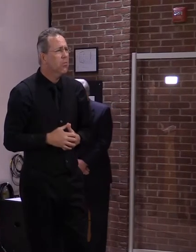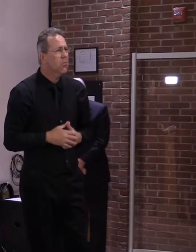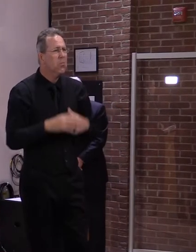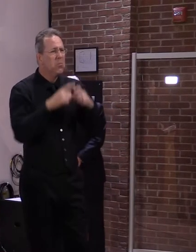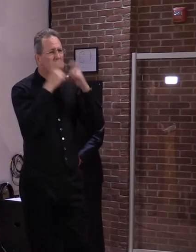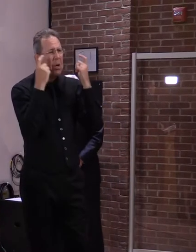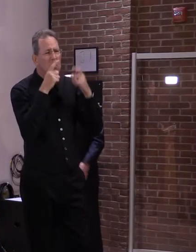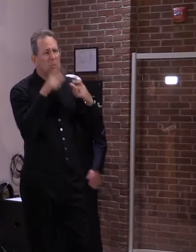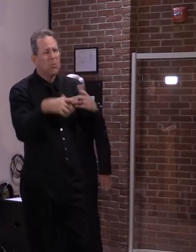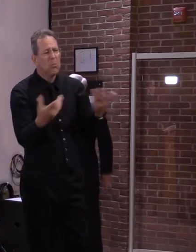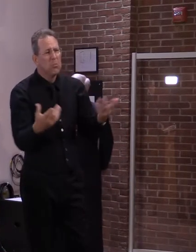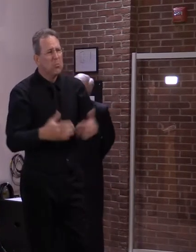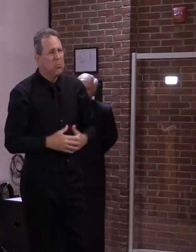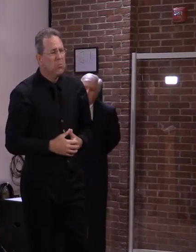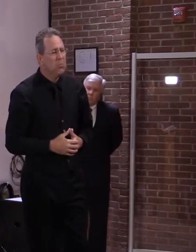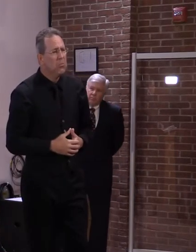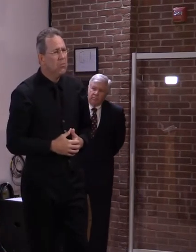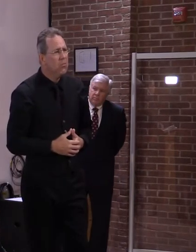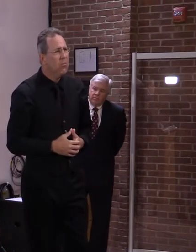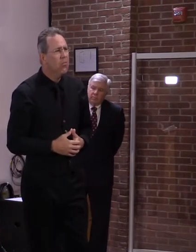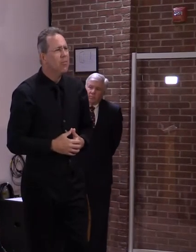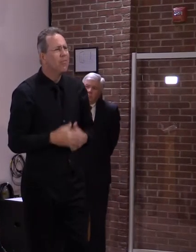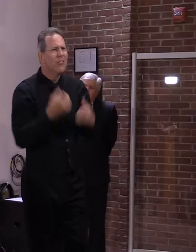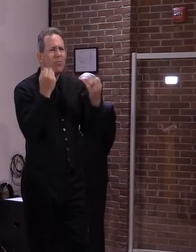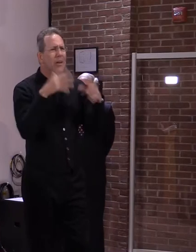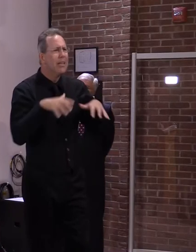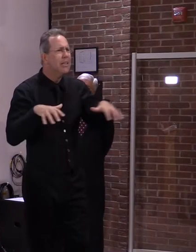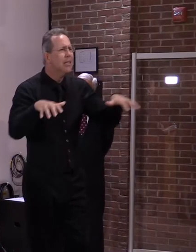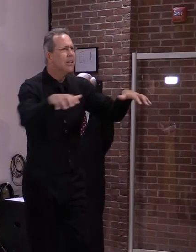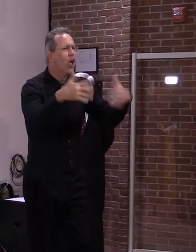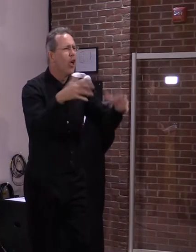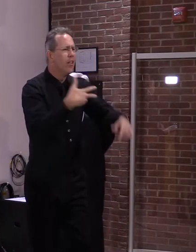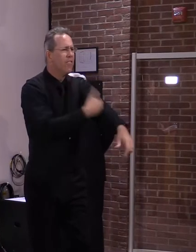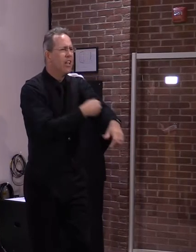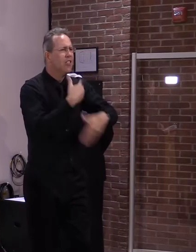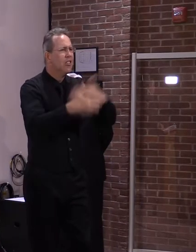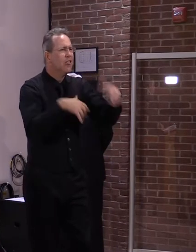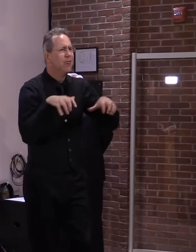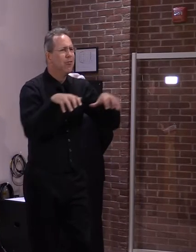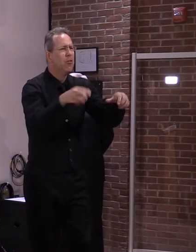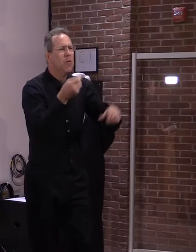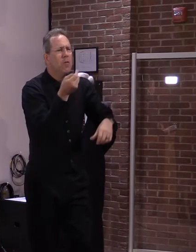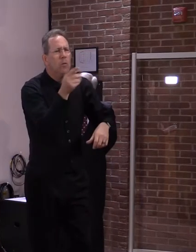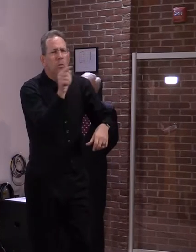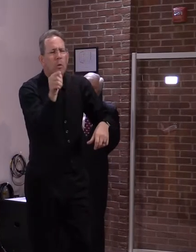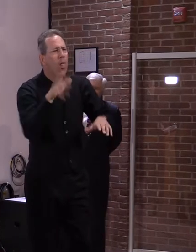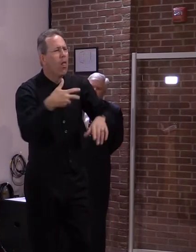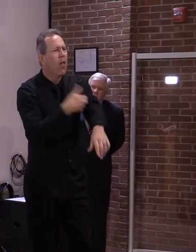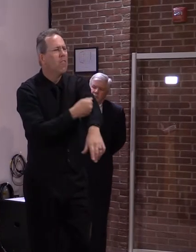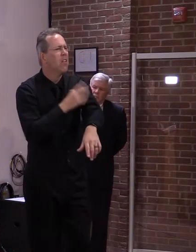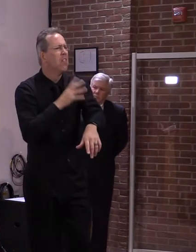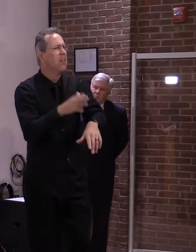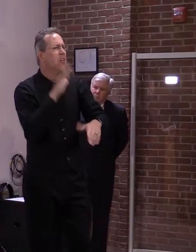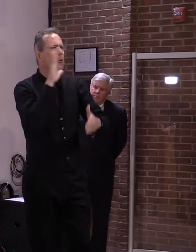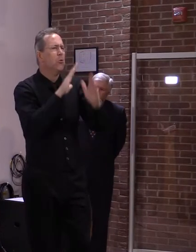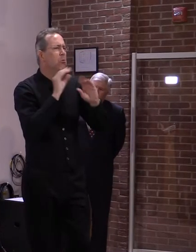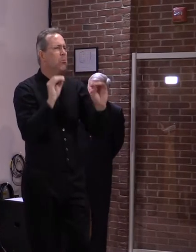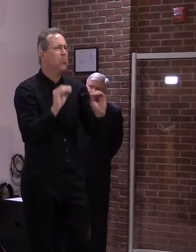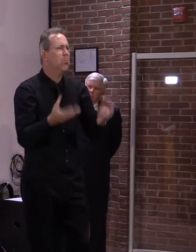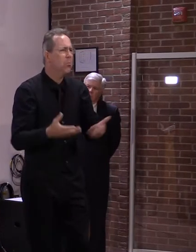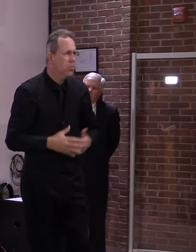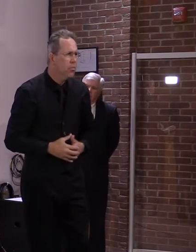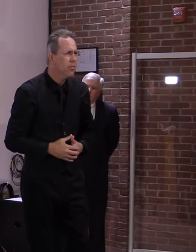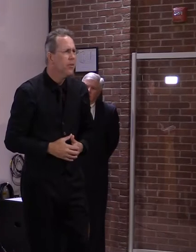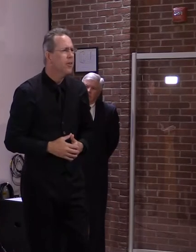and uptake of vaccination we're seeing in Vermont will contribute to a significant suppression of the virus. So it's not going to be a case where we need to single out